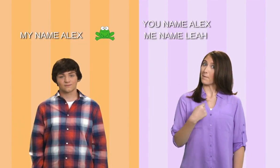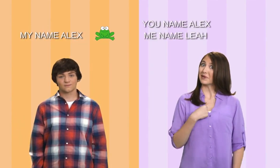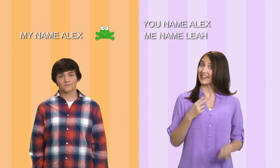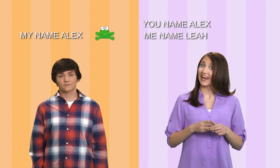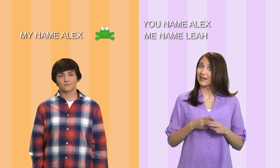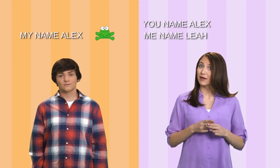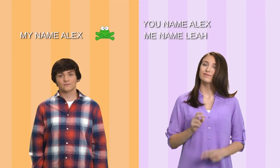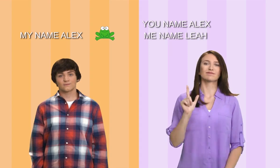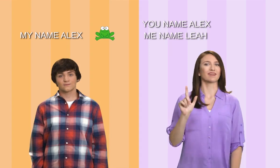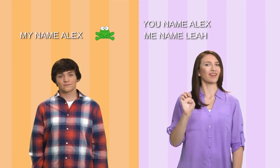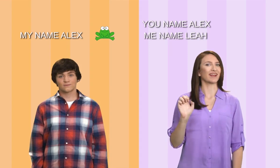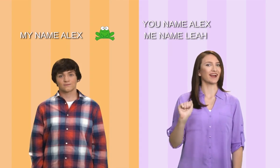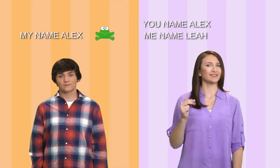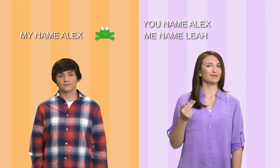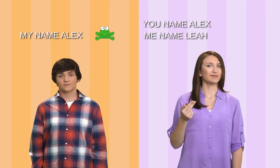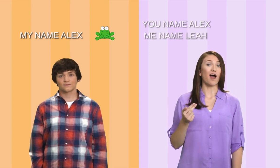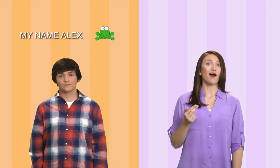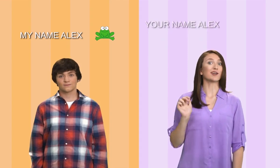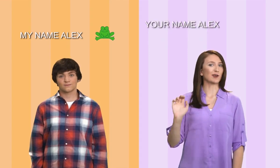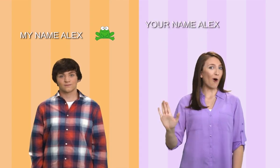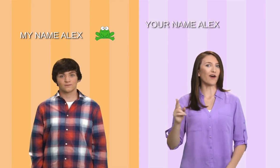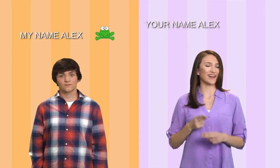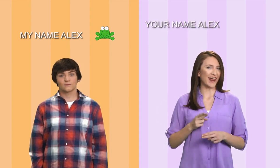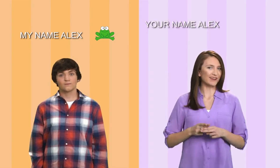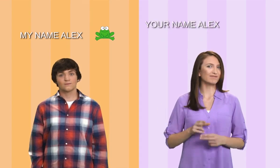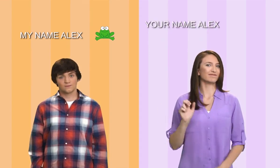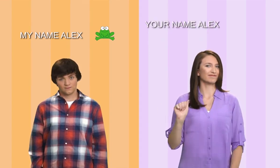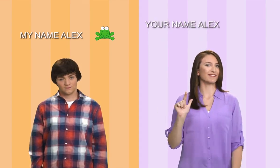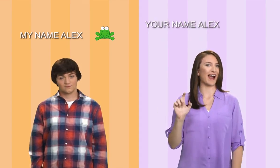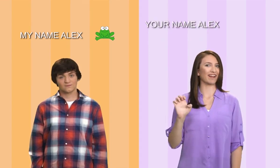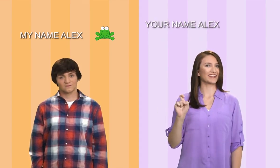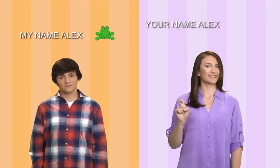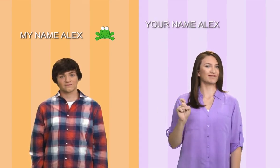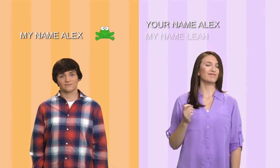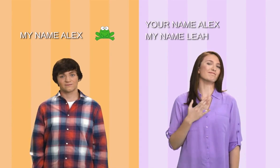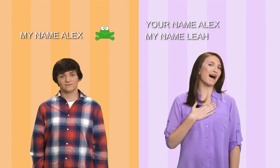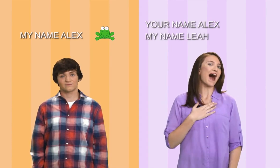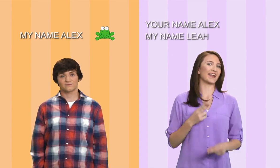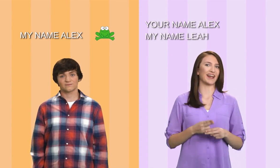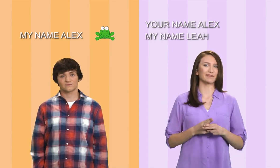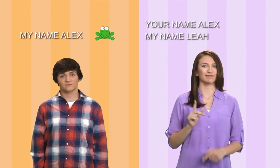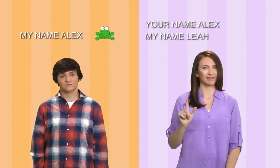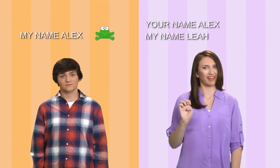Me name, Leah. Your name, Alex. My name,